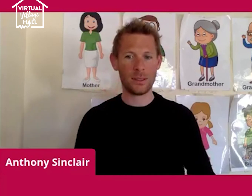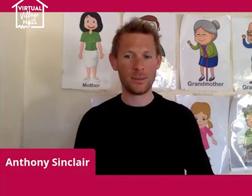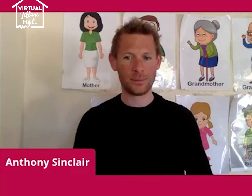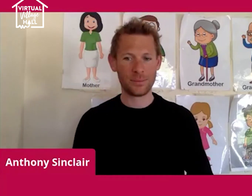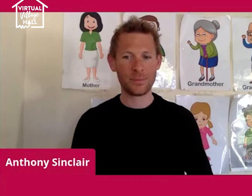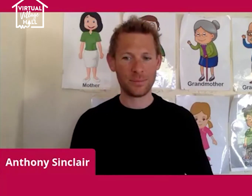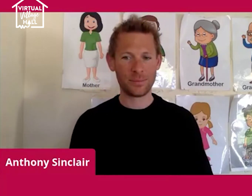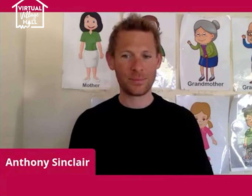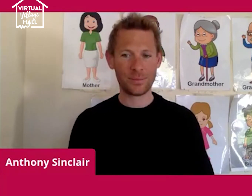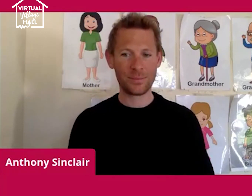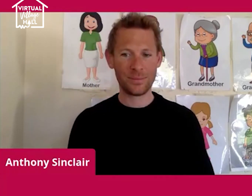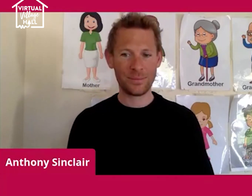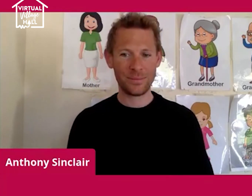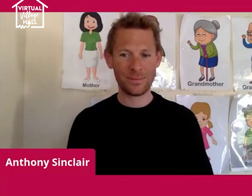Triplets.